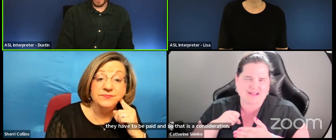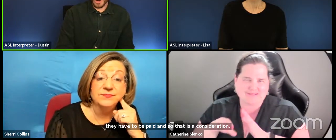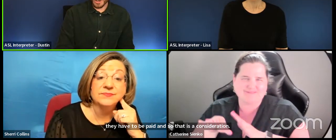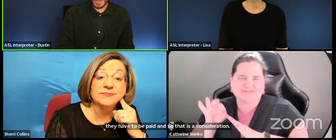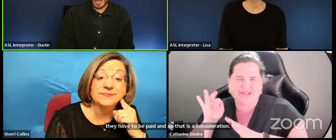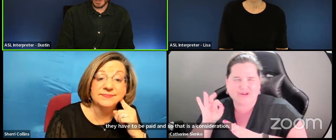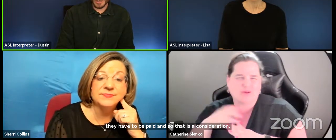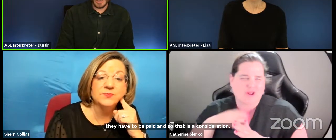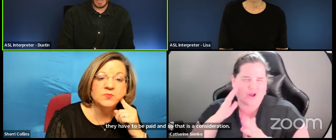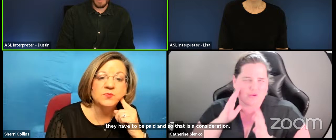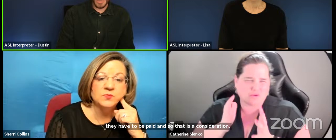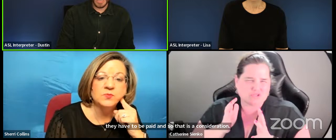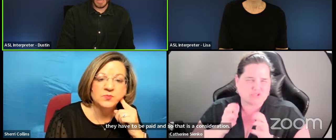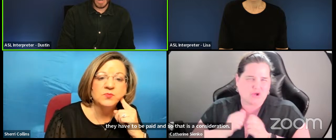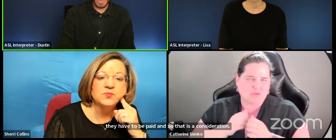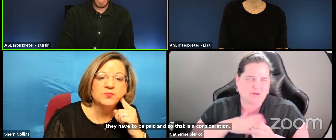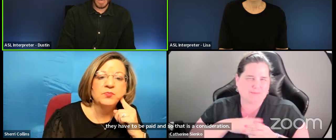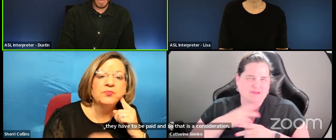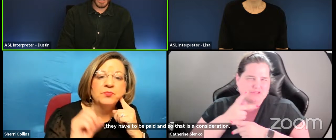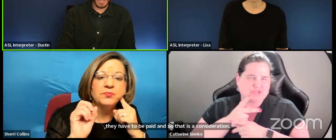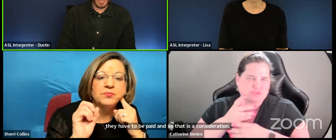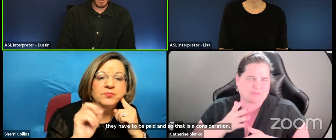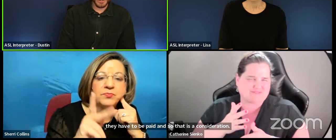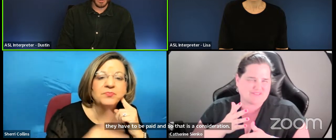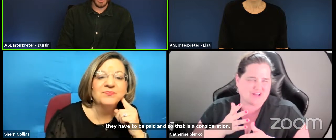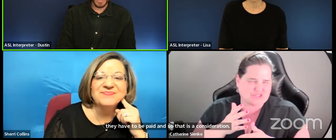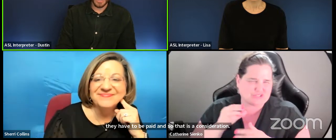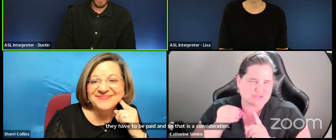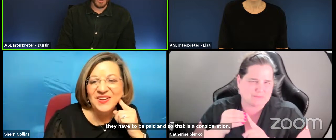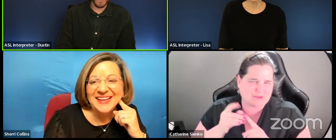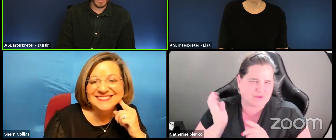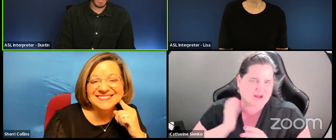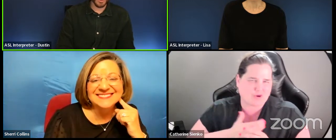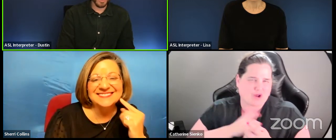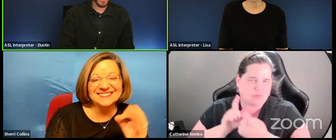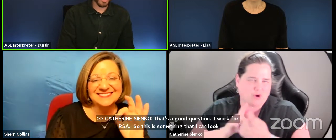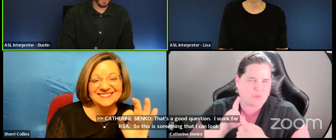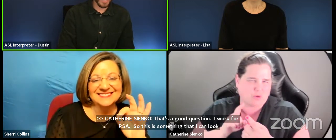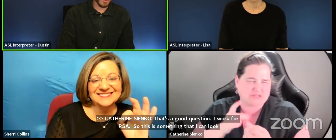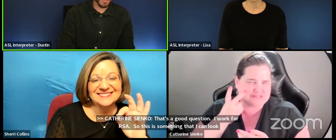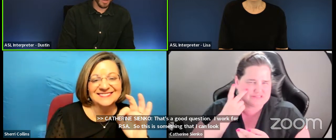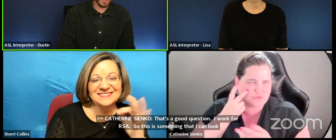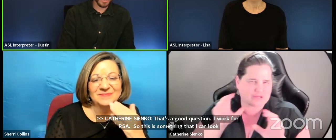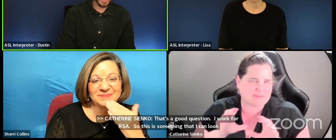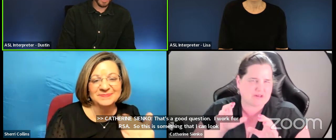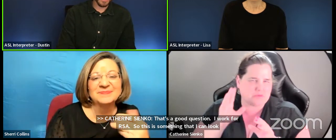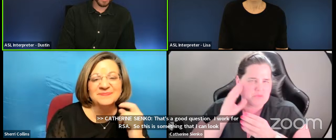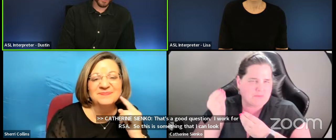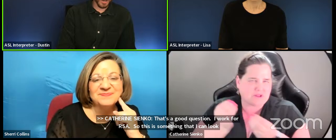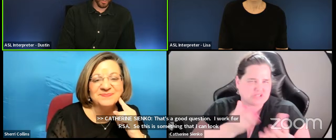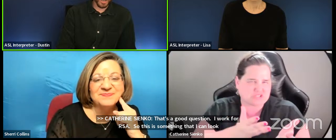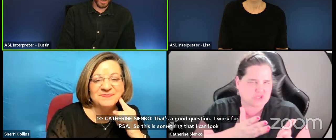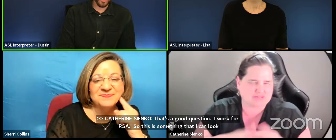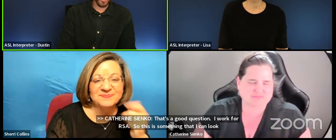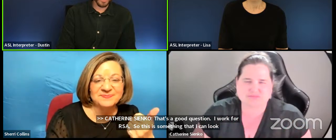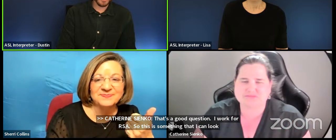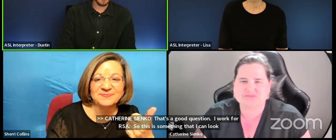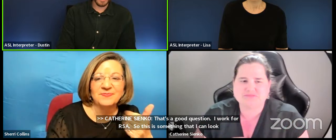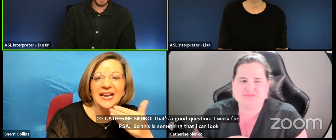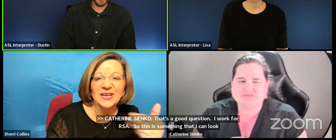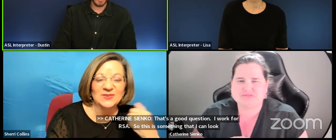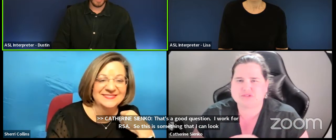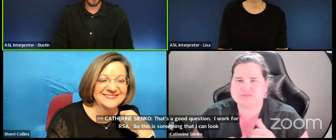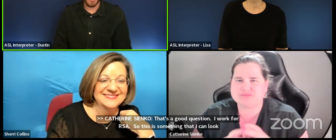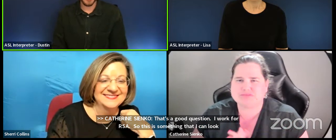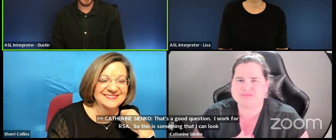I work for RSA, so this is something that I can look into and I can have a conversation with my supervisor about it during our one-on-one,